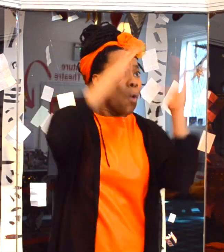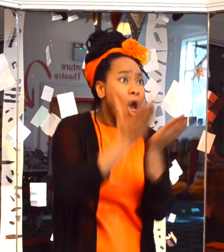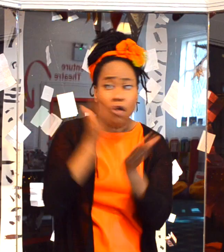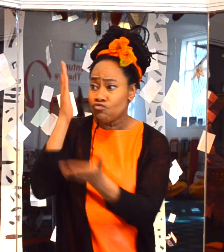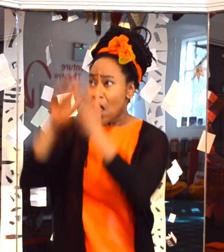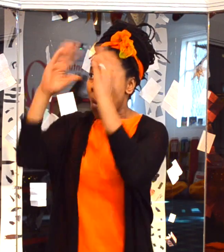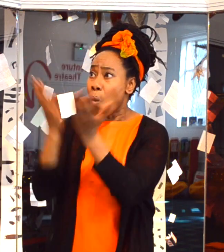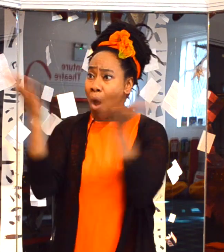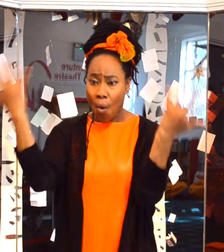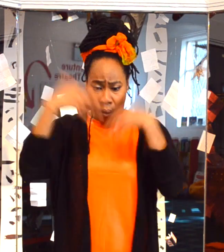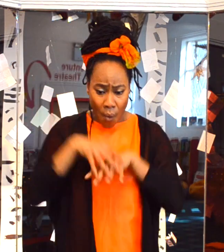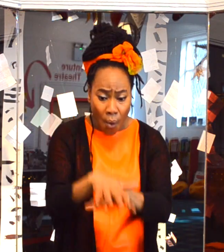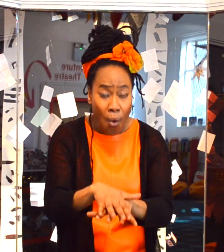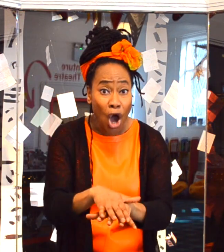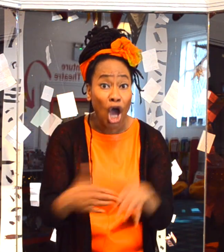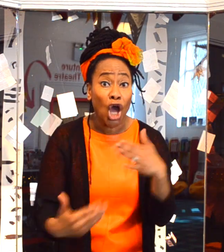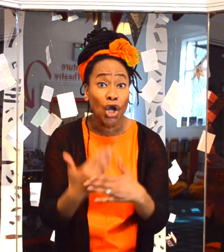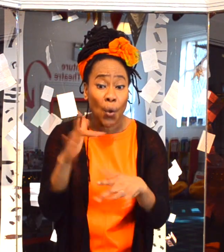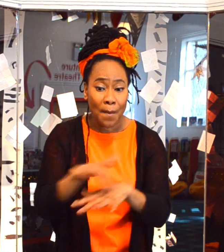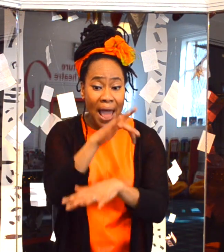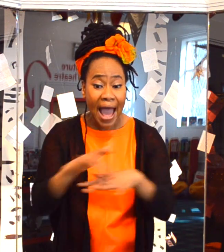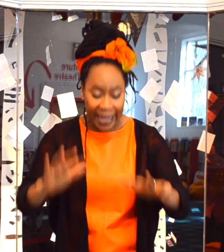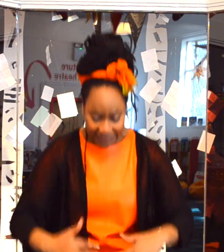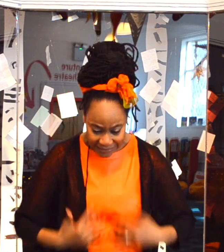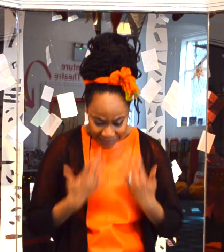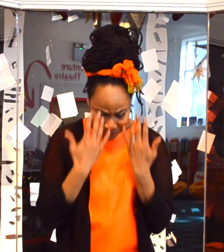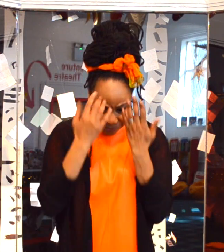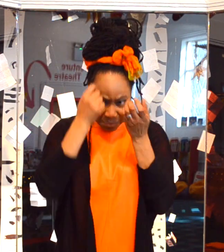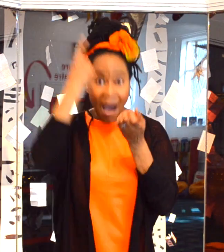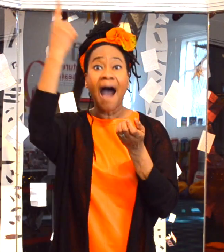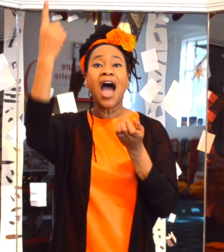Dream meets reality in a new play inspired by Shakespeare's A Midsummer Night's Dream.